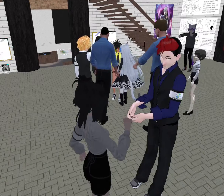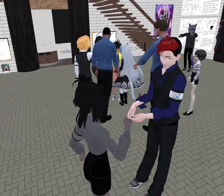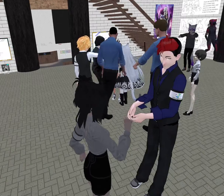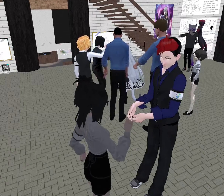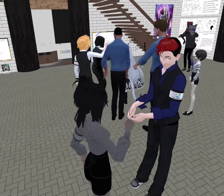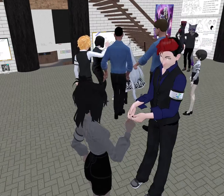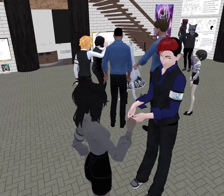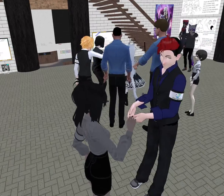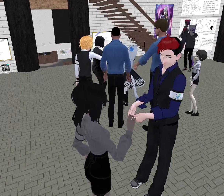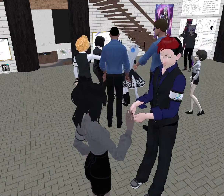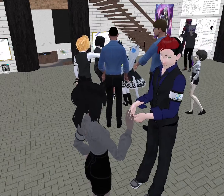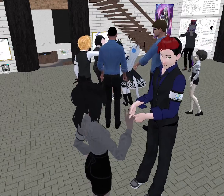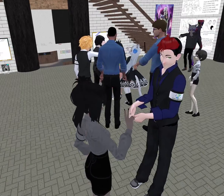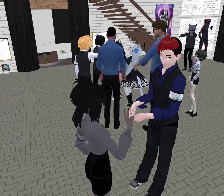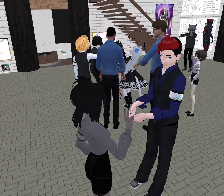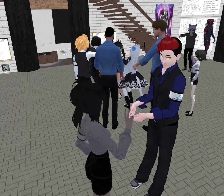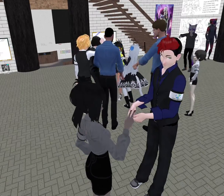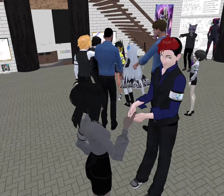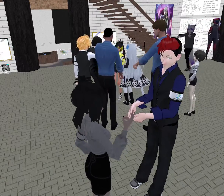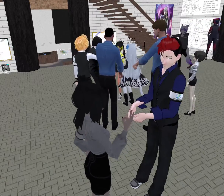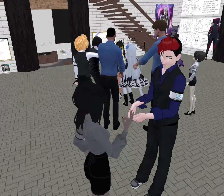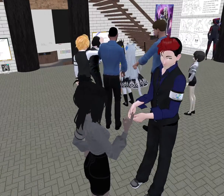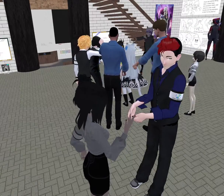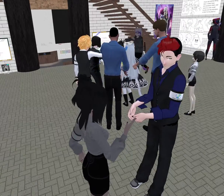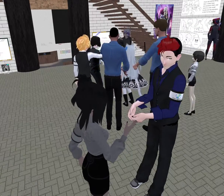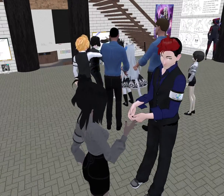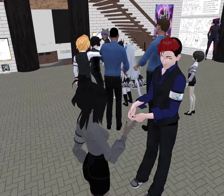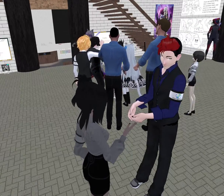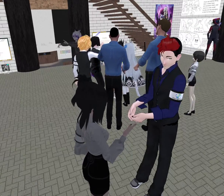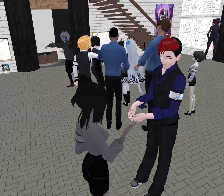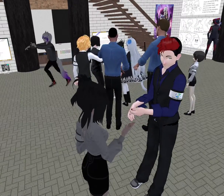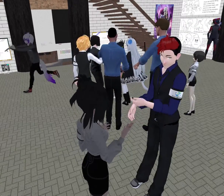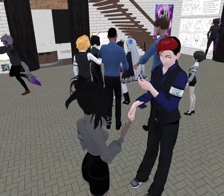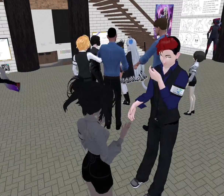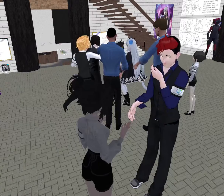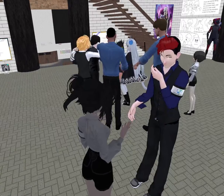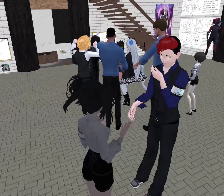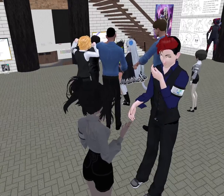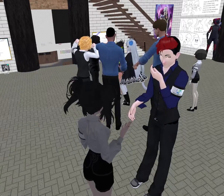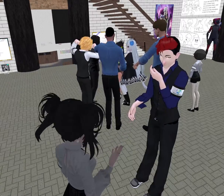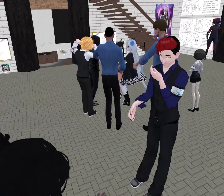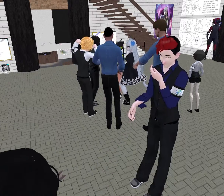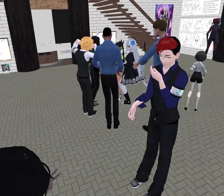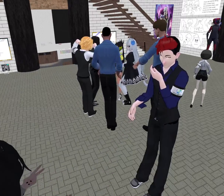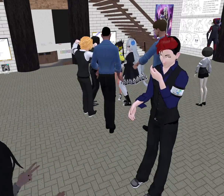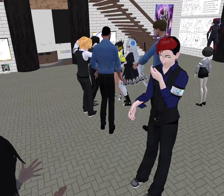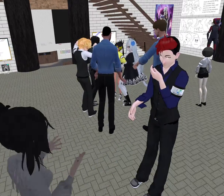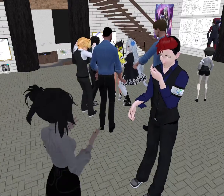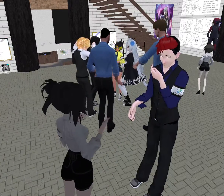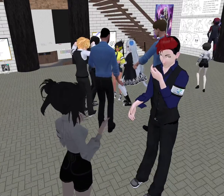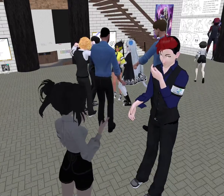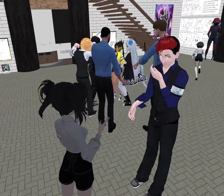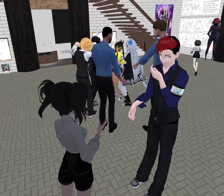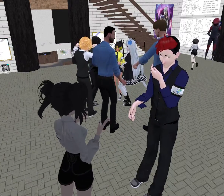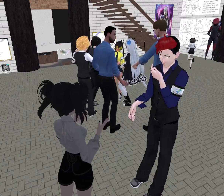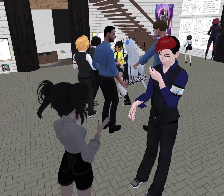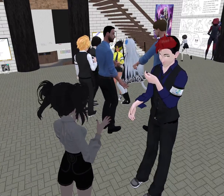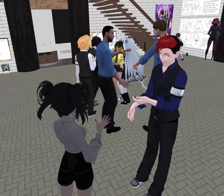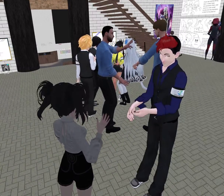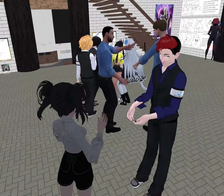version. Like A, B, it doesn't work as easily. So I was thinking I should get the Valve index